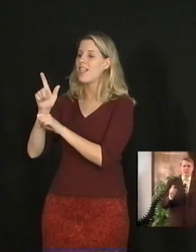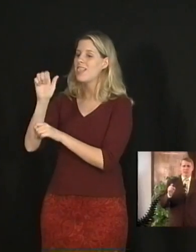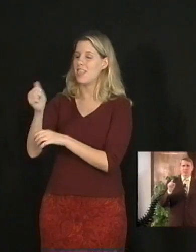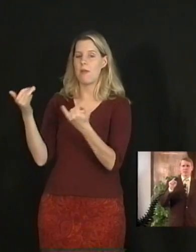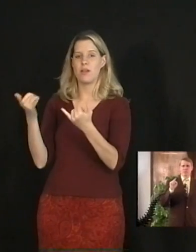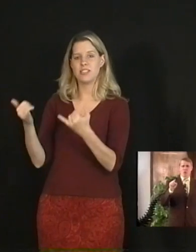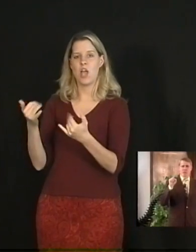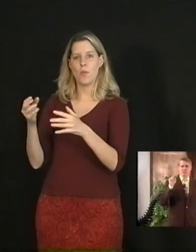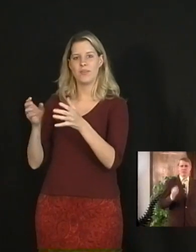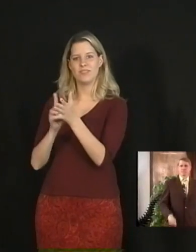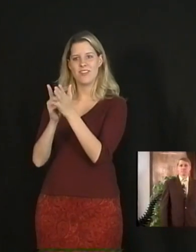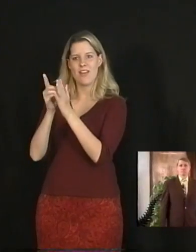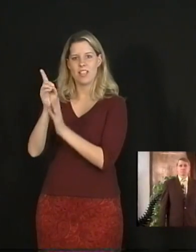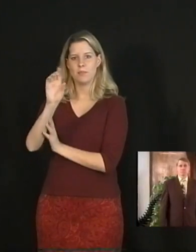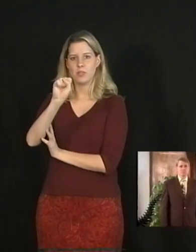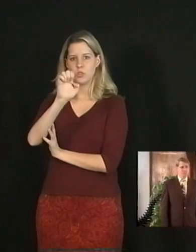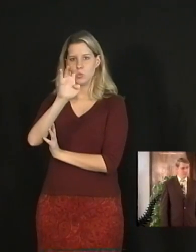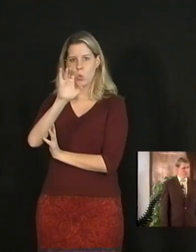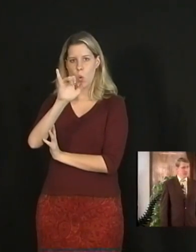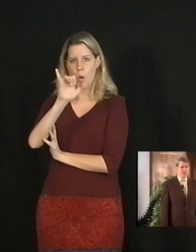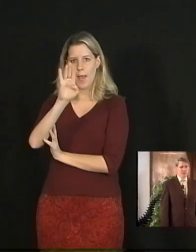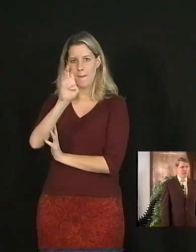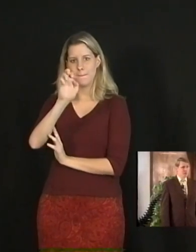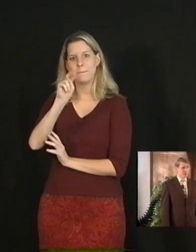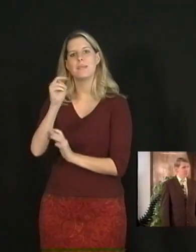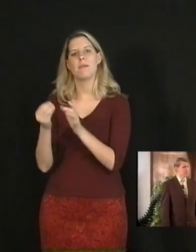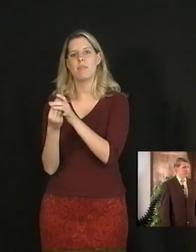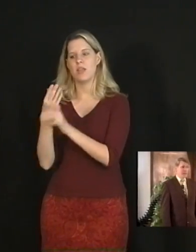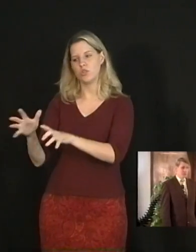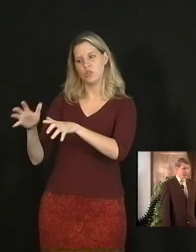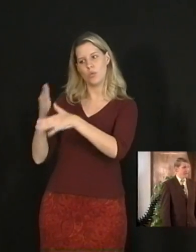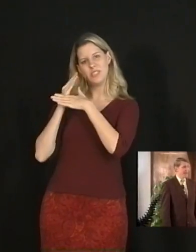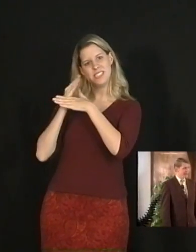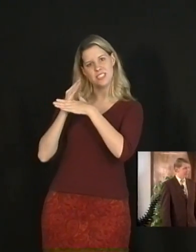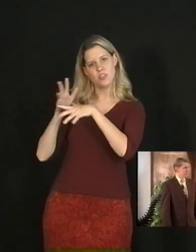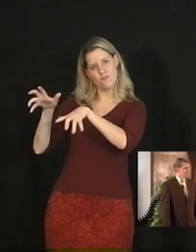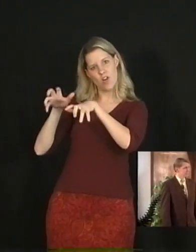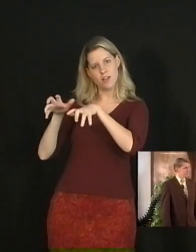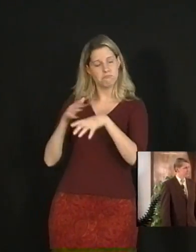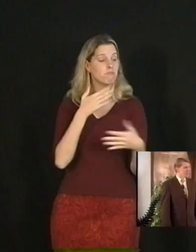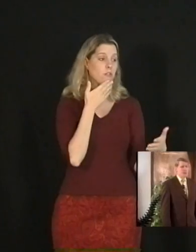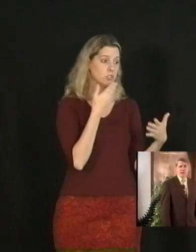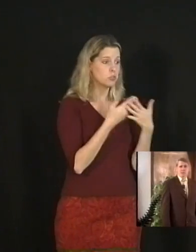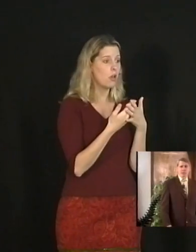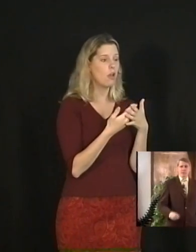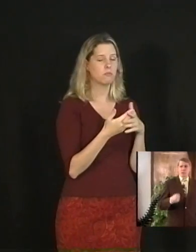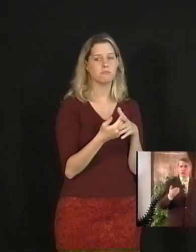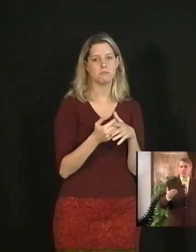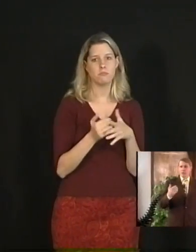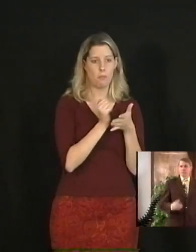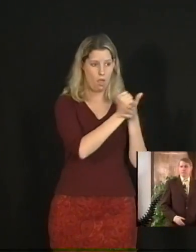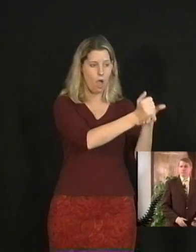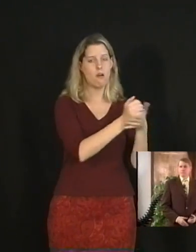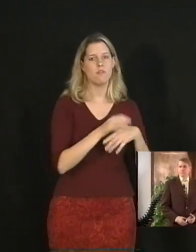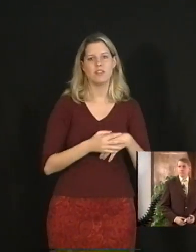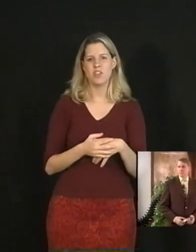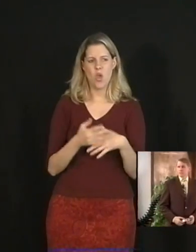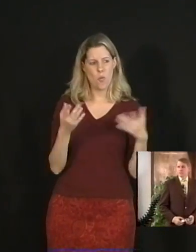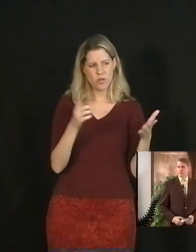plants that are resistant to frost." I said, "Man, that's good. That'll really be handy." I said, "What did you start